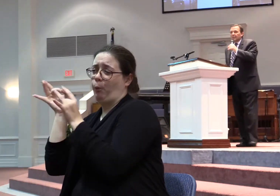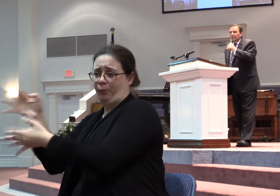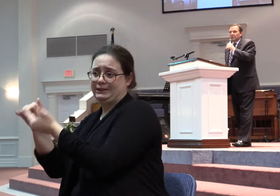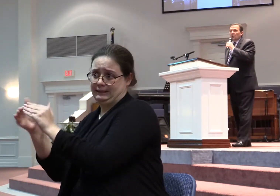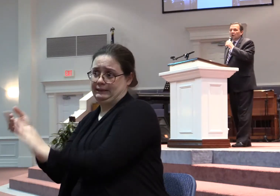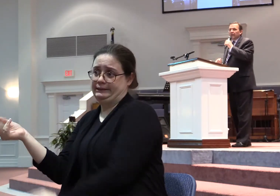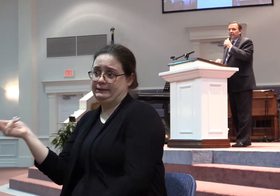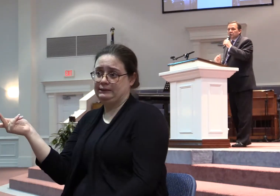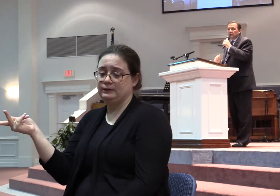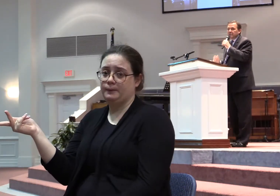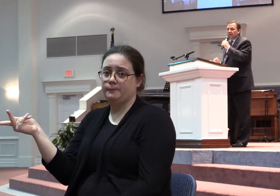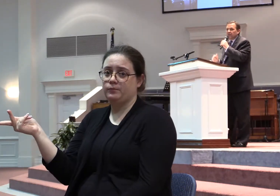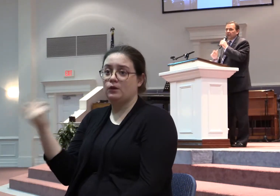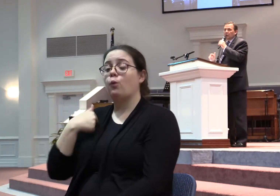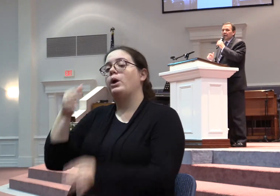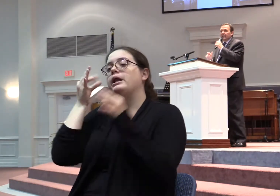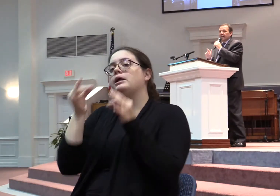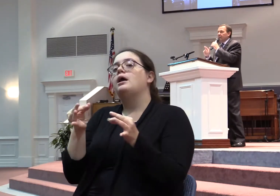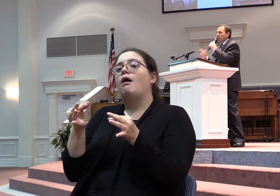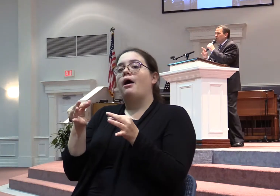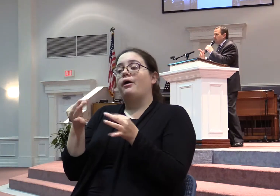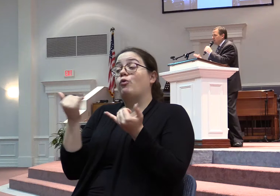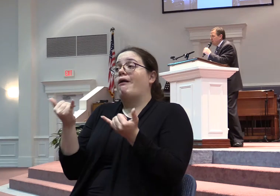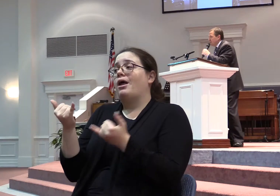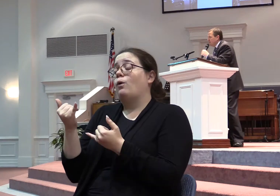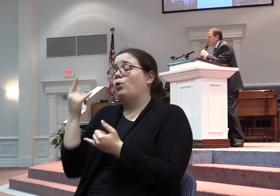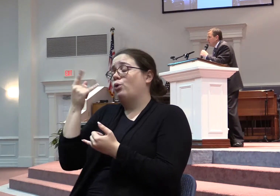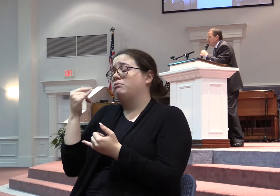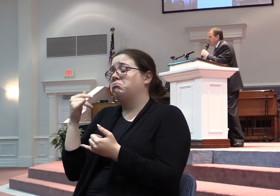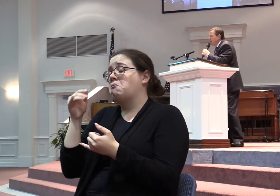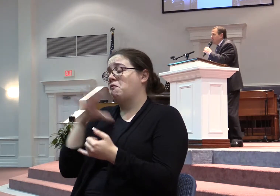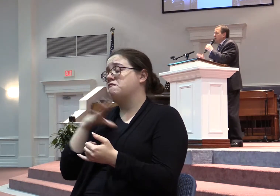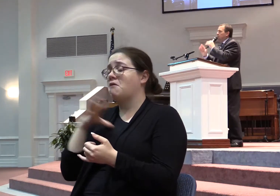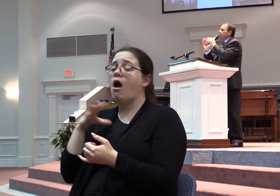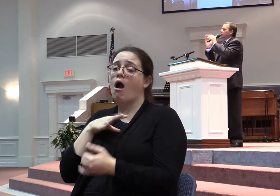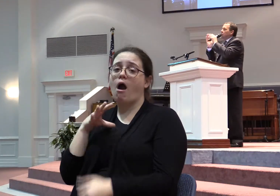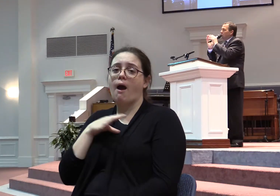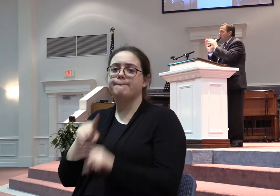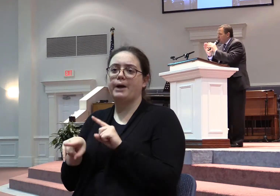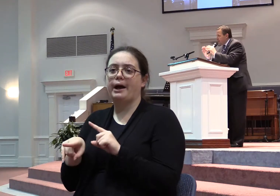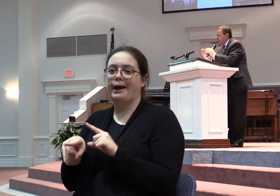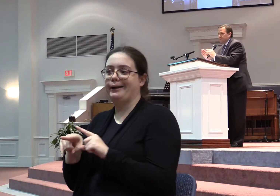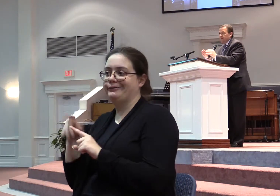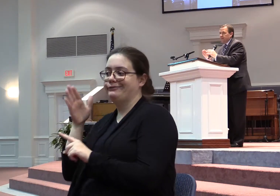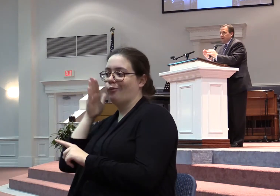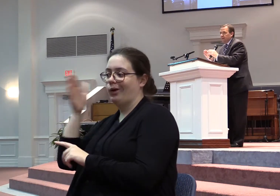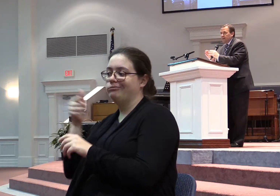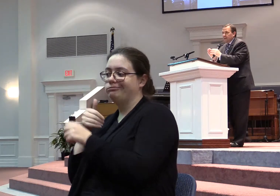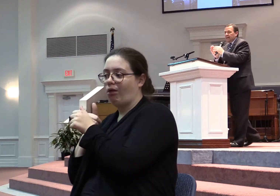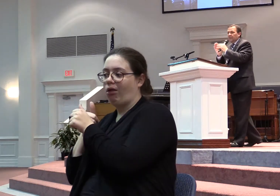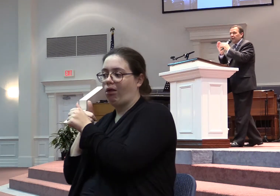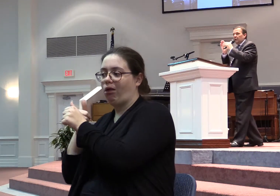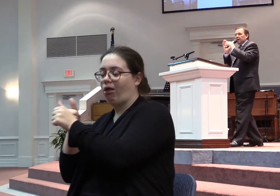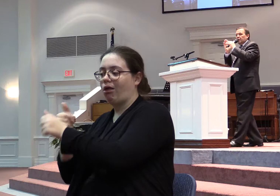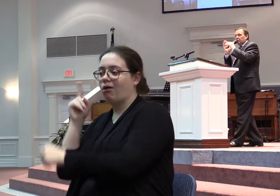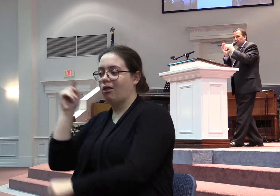See, a lot of us are making choices now that look like they have no consequences. Right. But they're putting us on a road